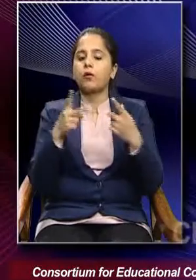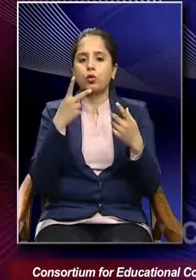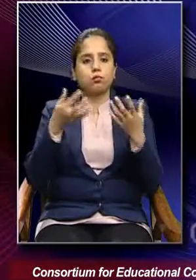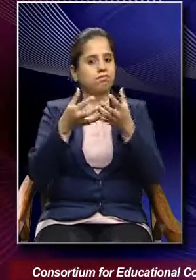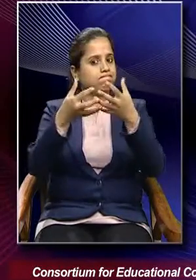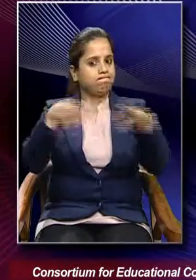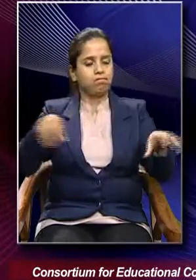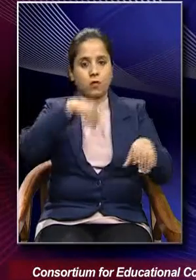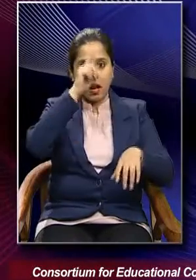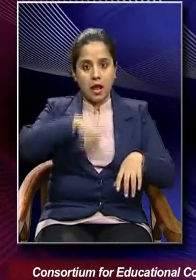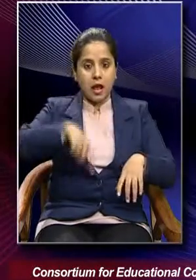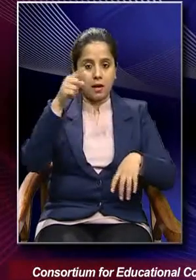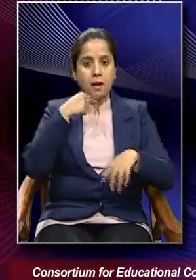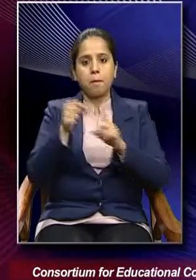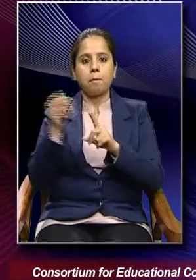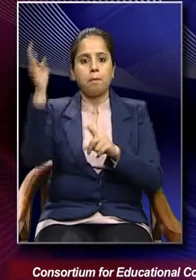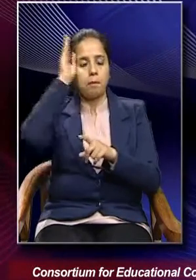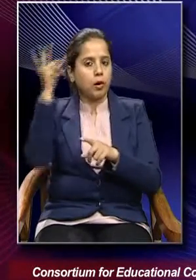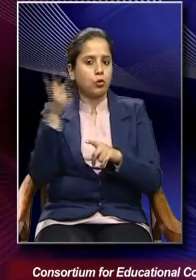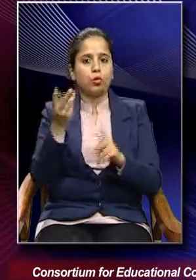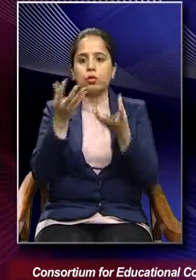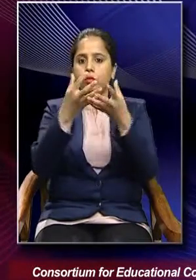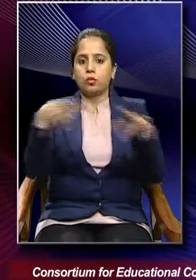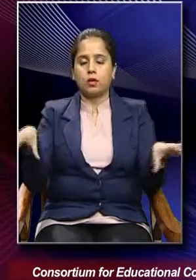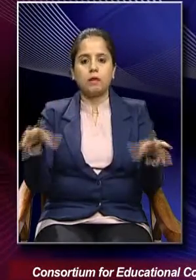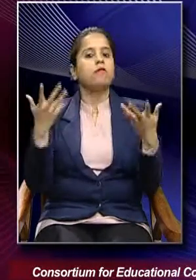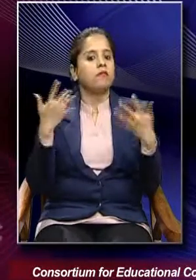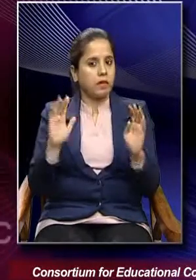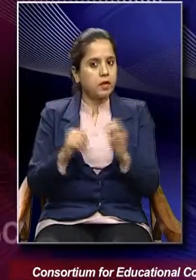nations, India and Pakistan, were born.